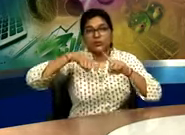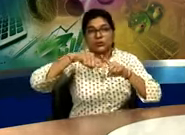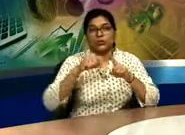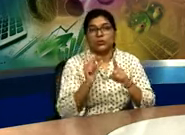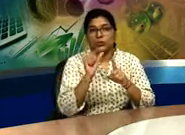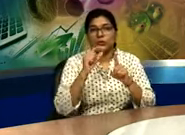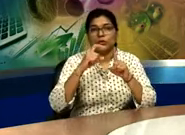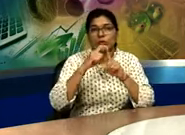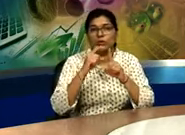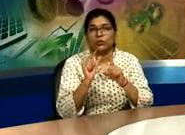from